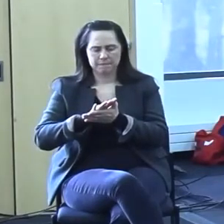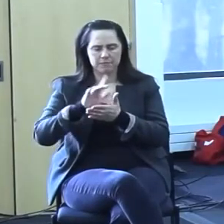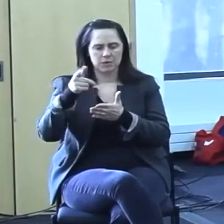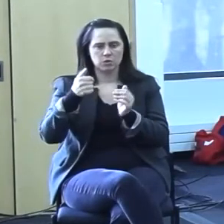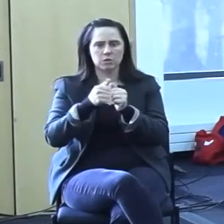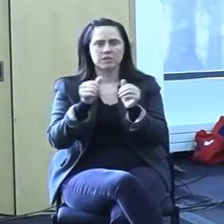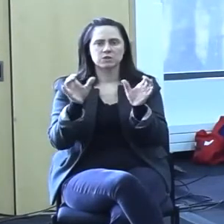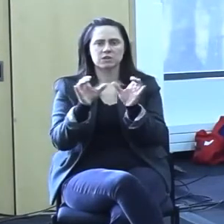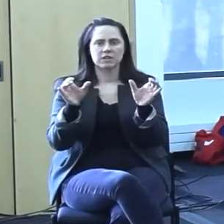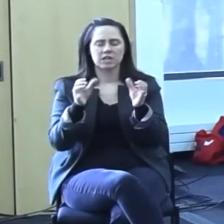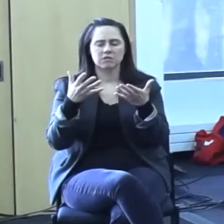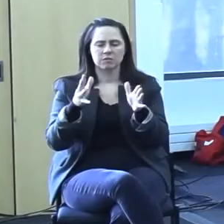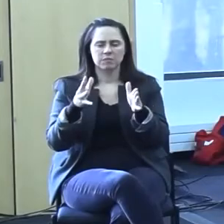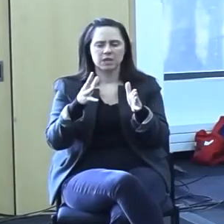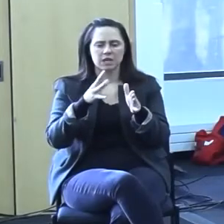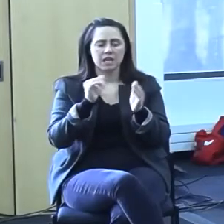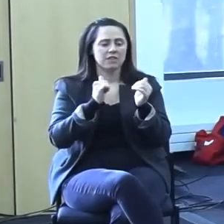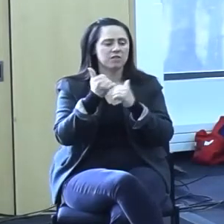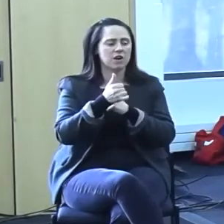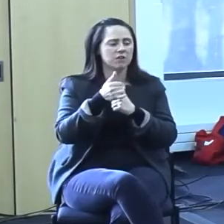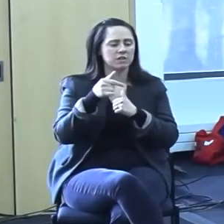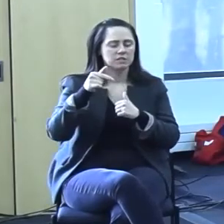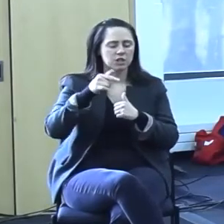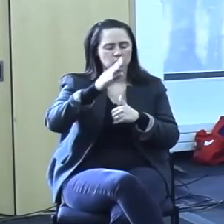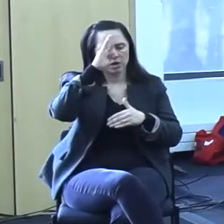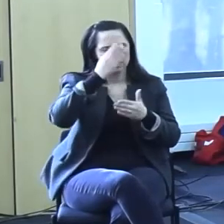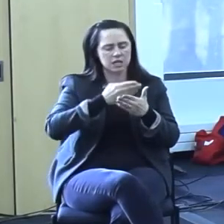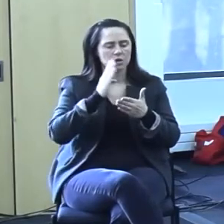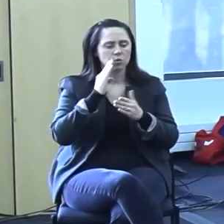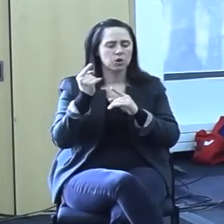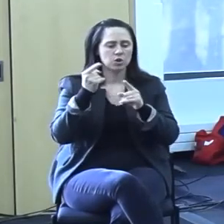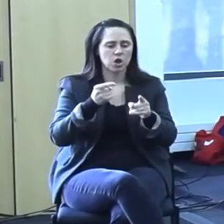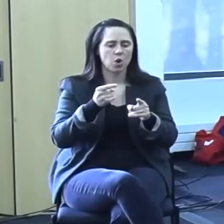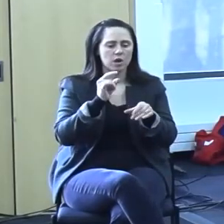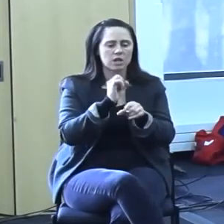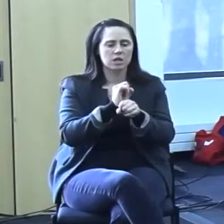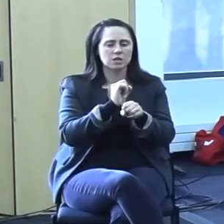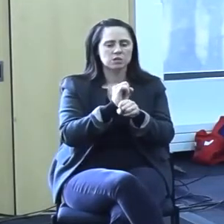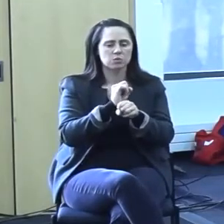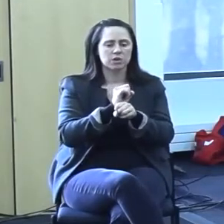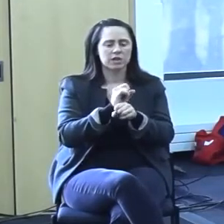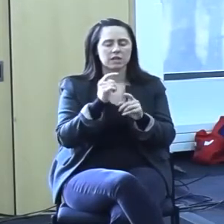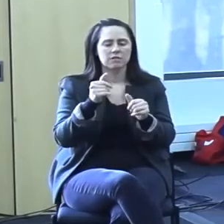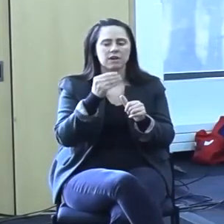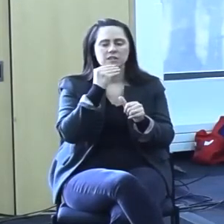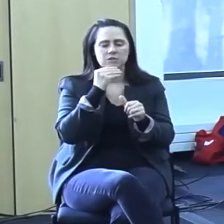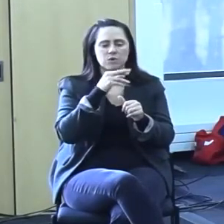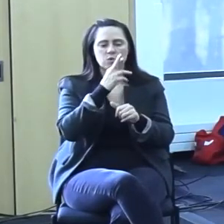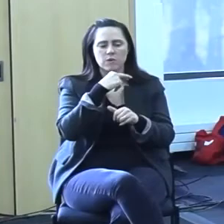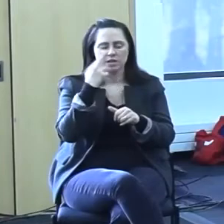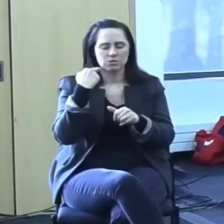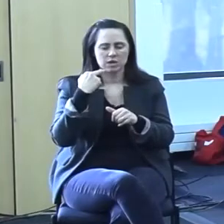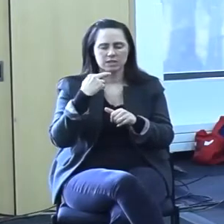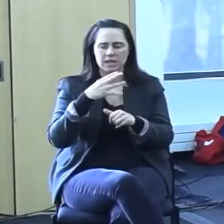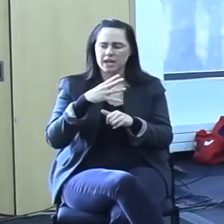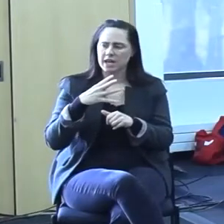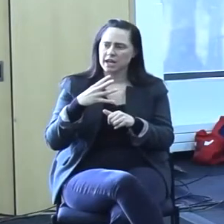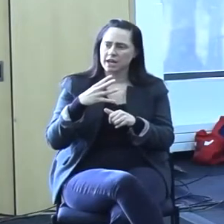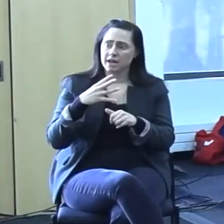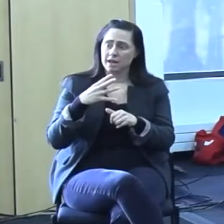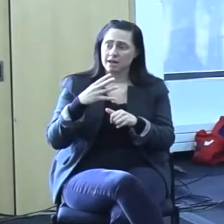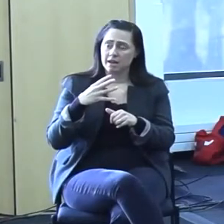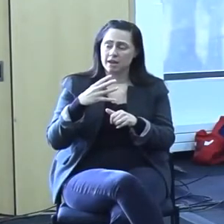of completion, and the farthest he would go is work at a fast food restaurant, and which